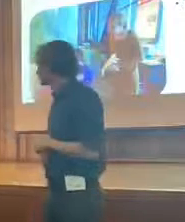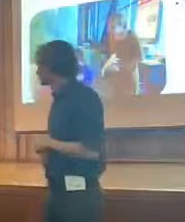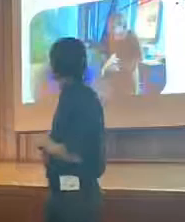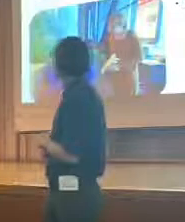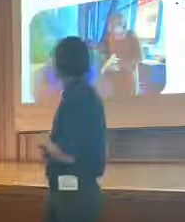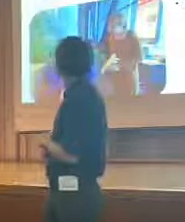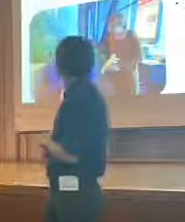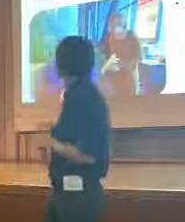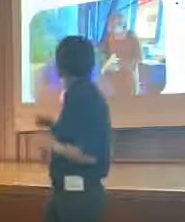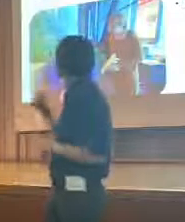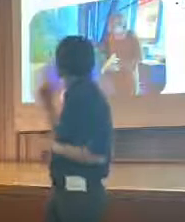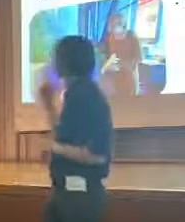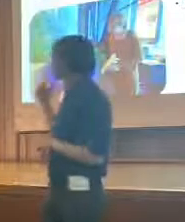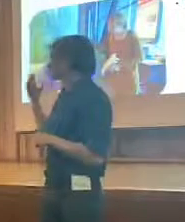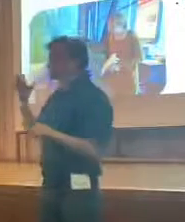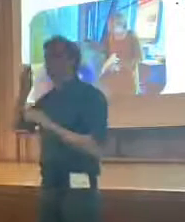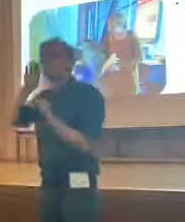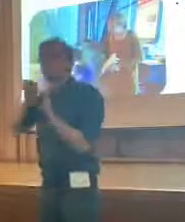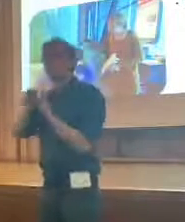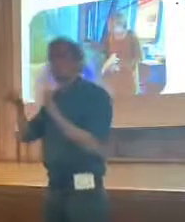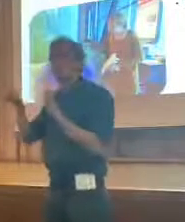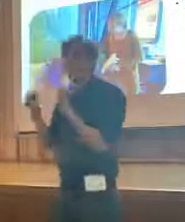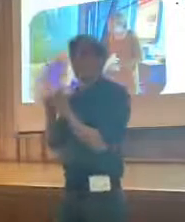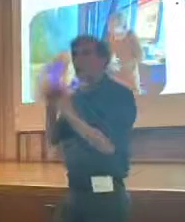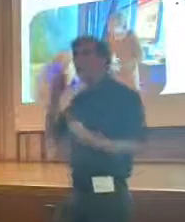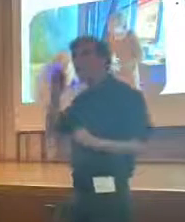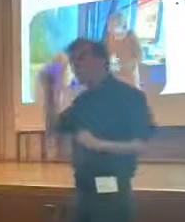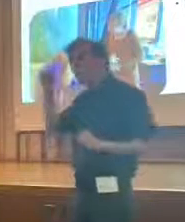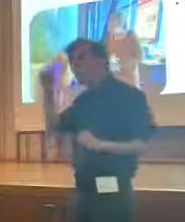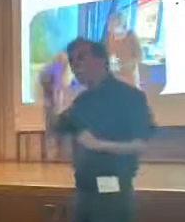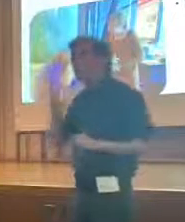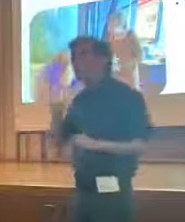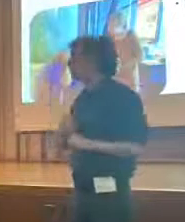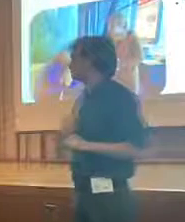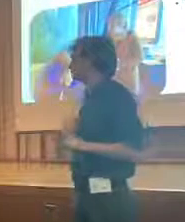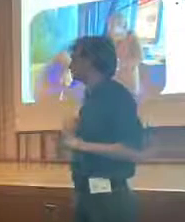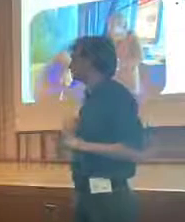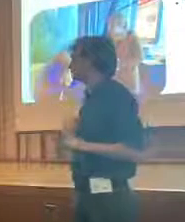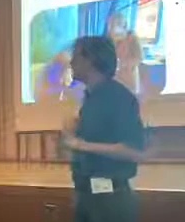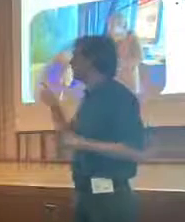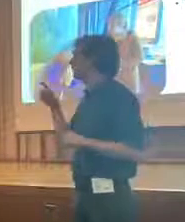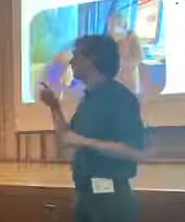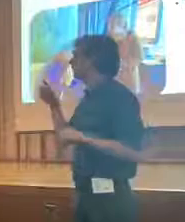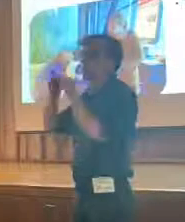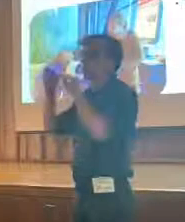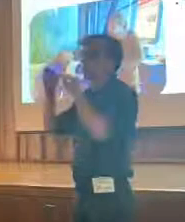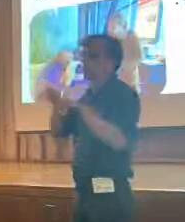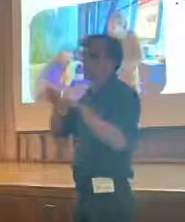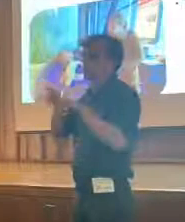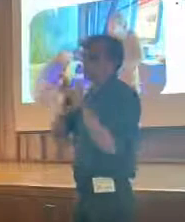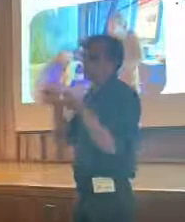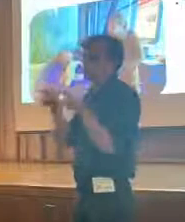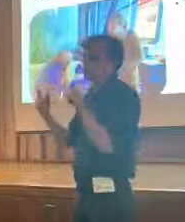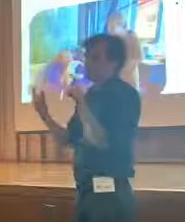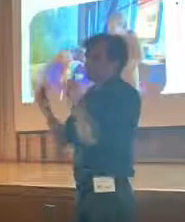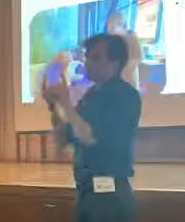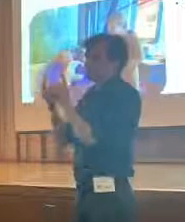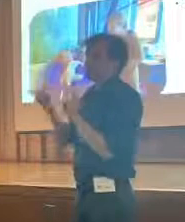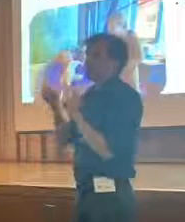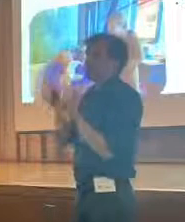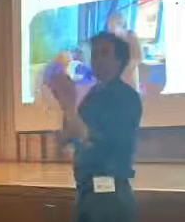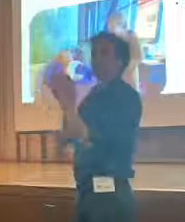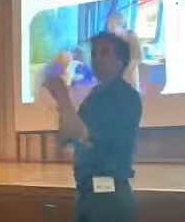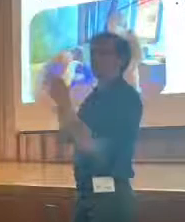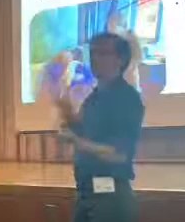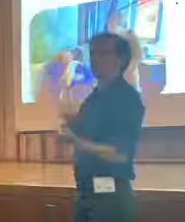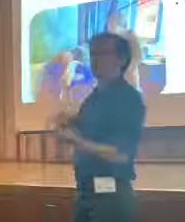Belt Museum at the University of Minnesota, brand new museum. And she's conveying to her what she is sensing in